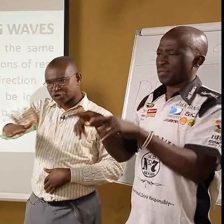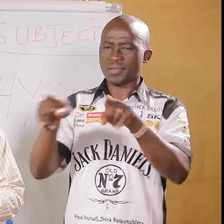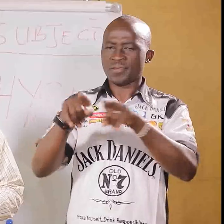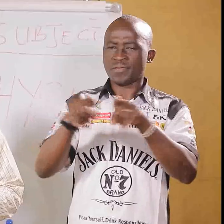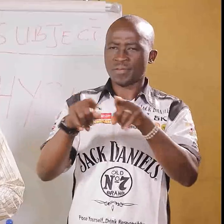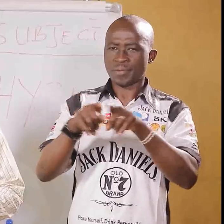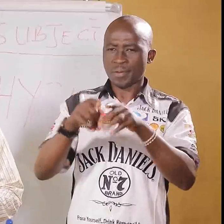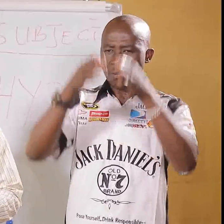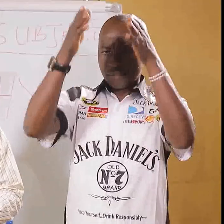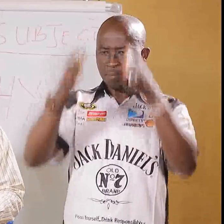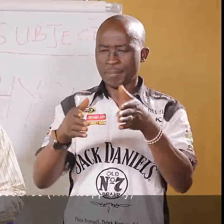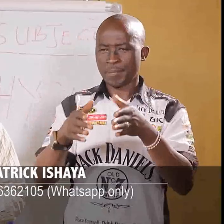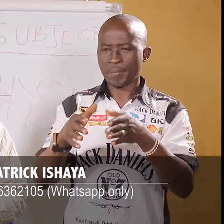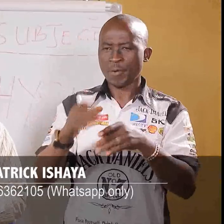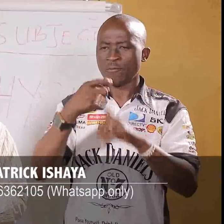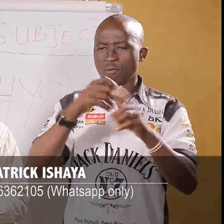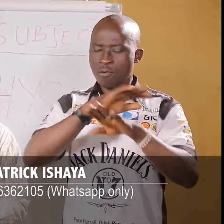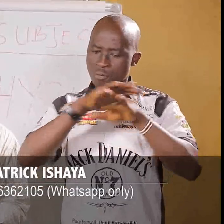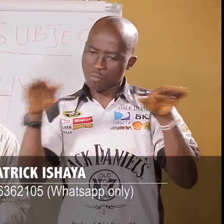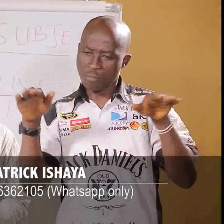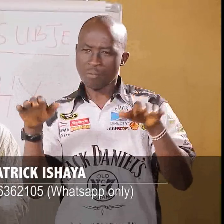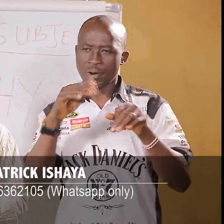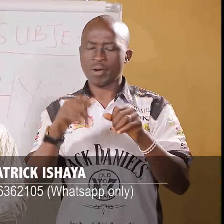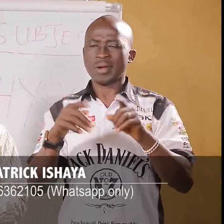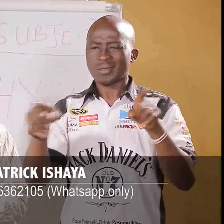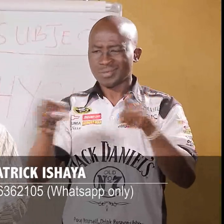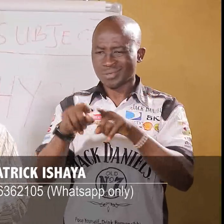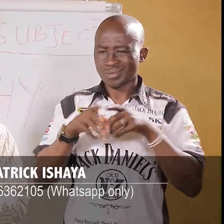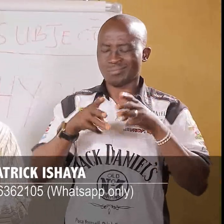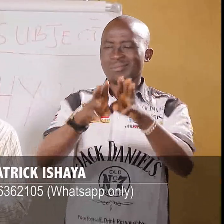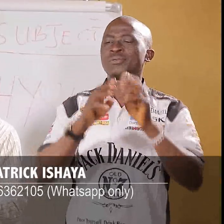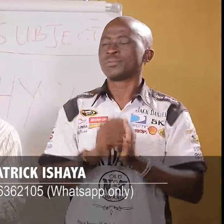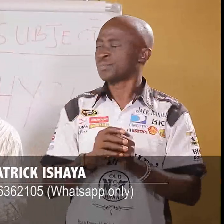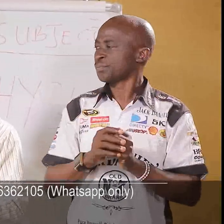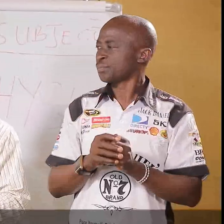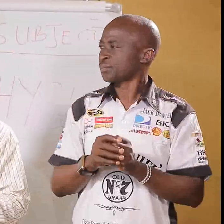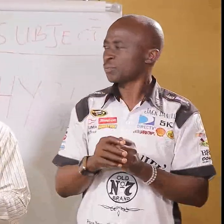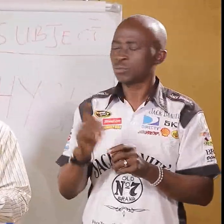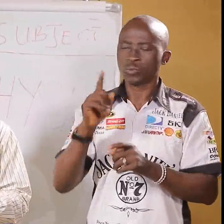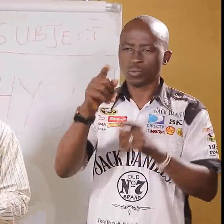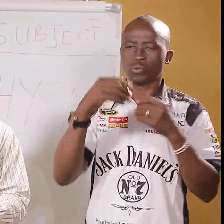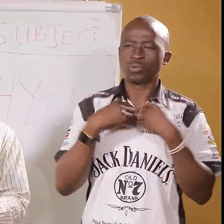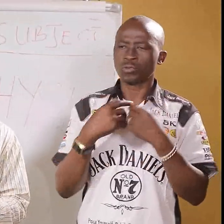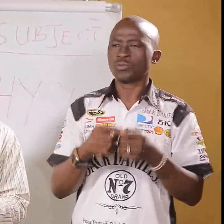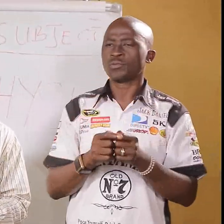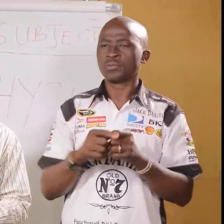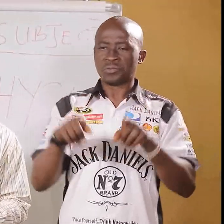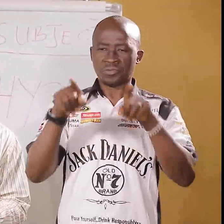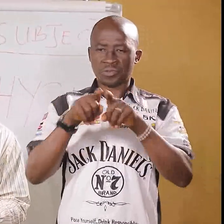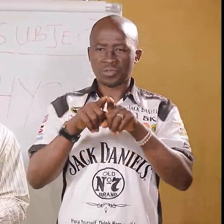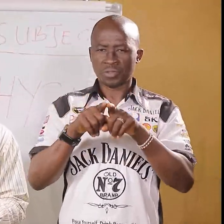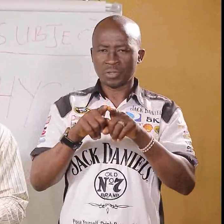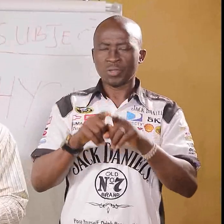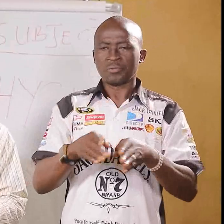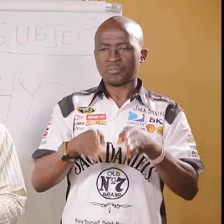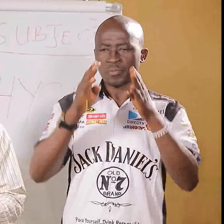the horizontal axis and in the same direction. But where you have the same vertical